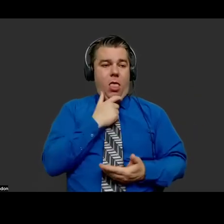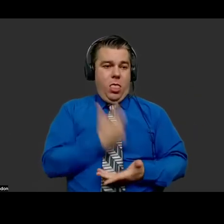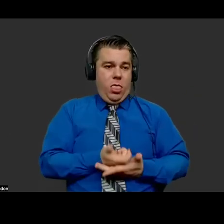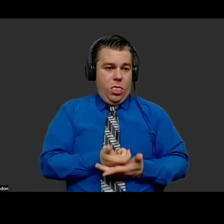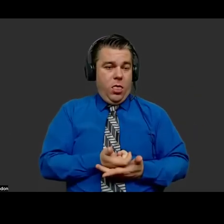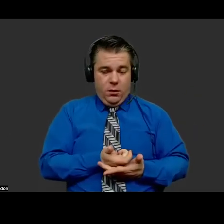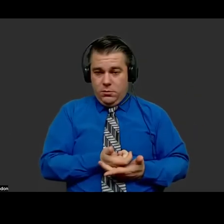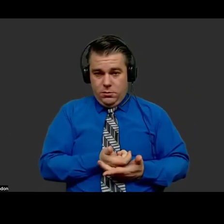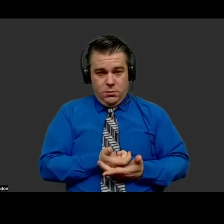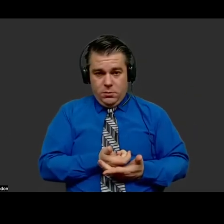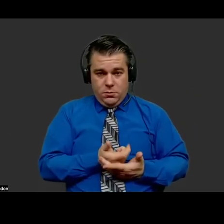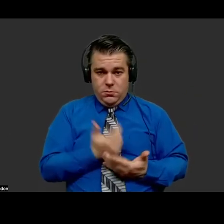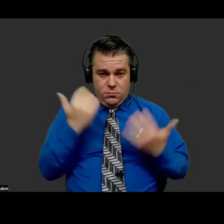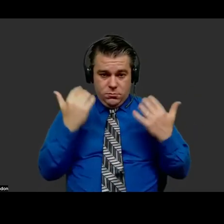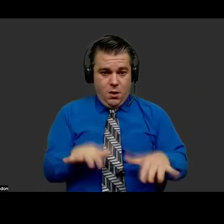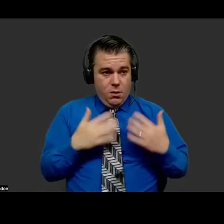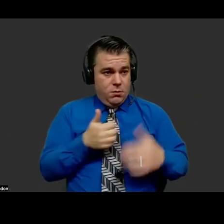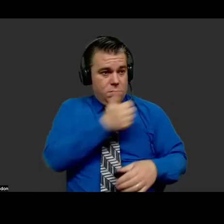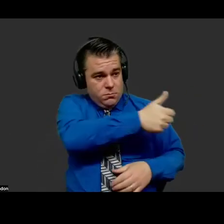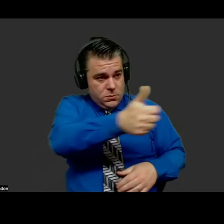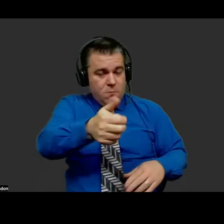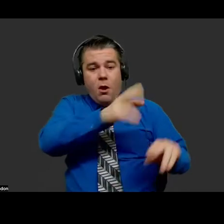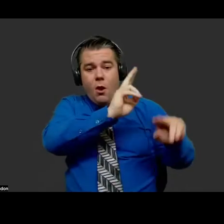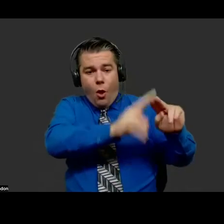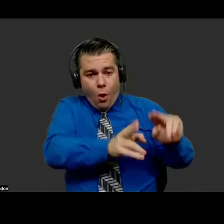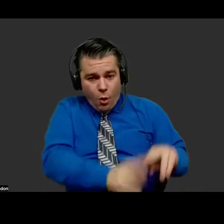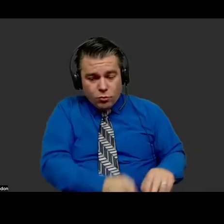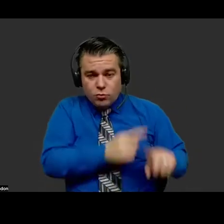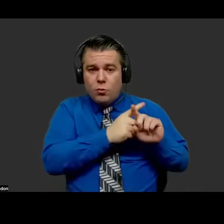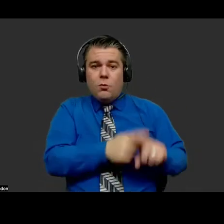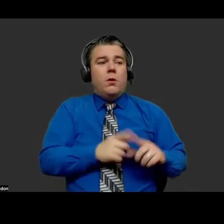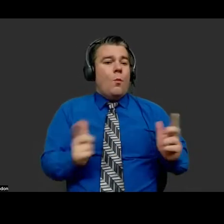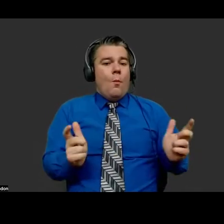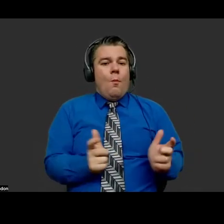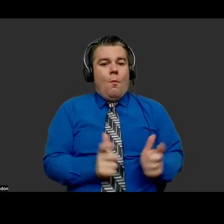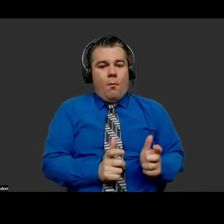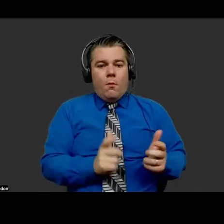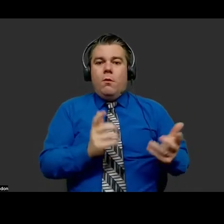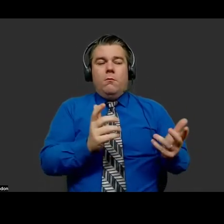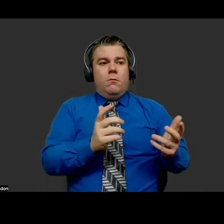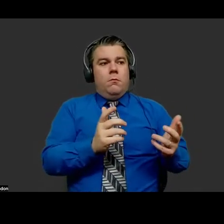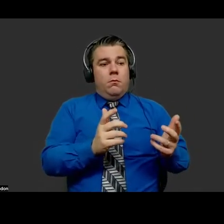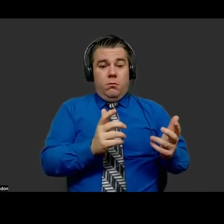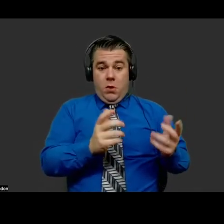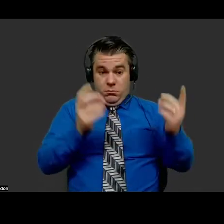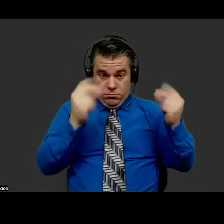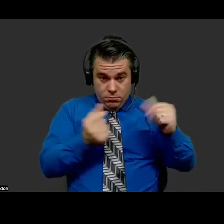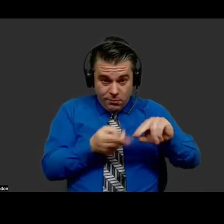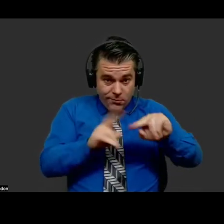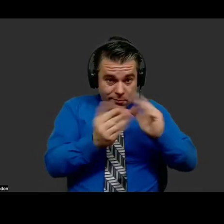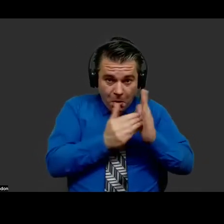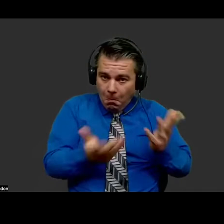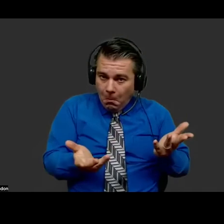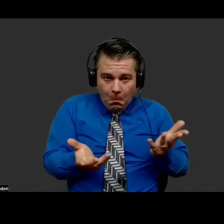wow. They lost pounds, they lost inches, they've kept it off, and their mindset